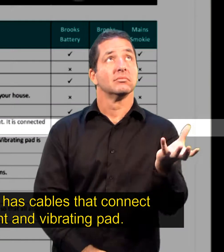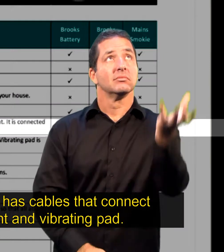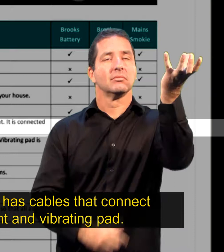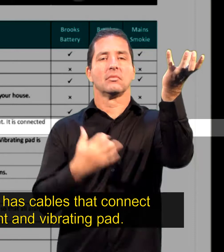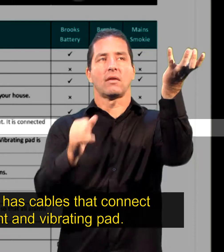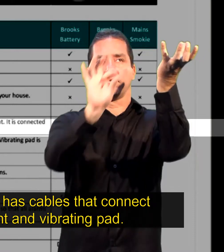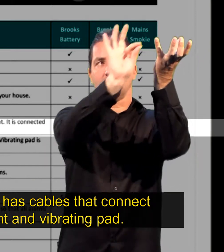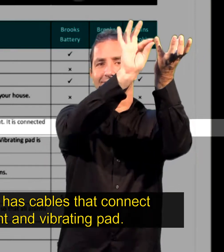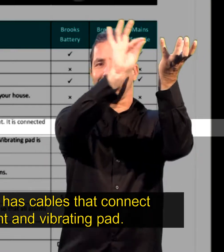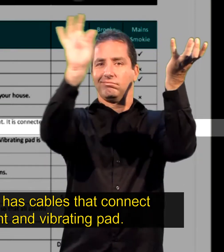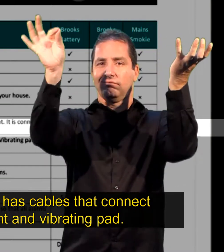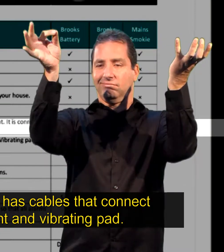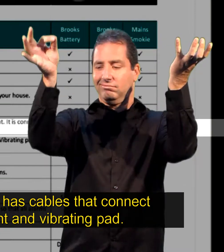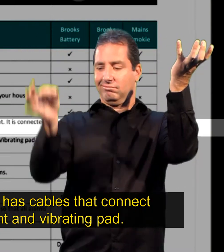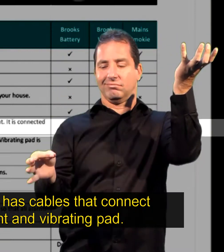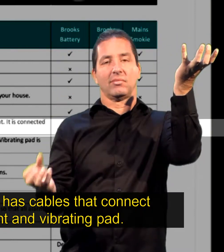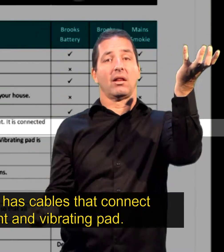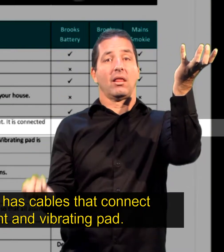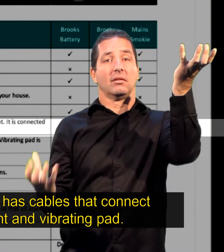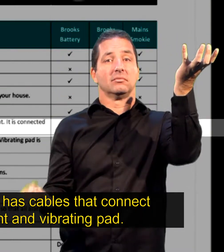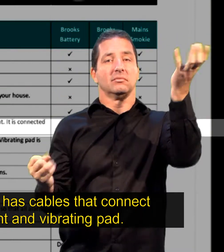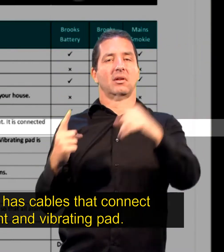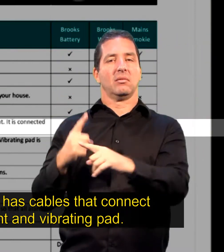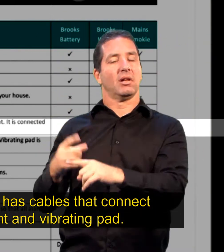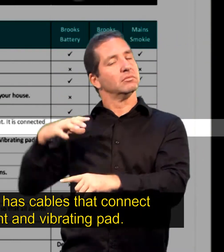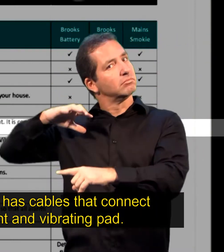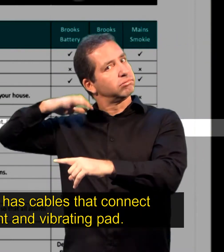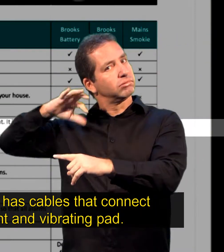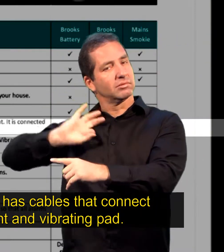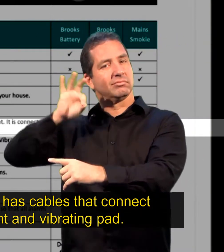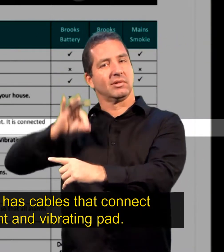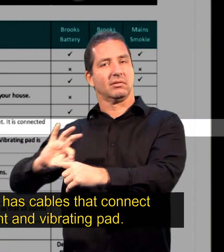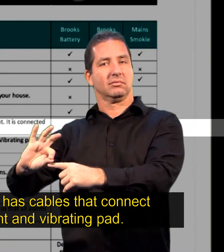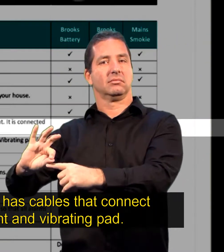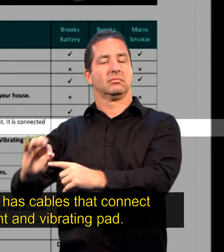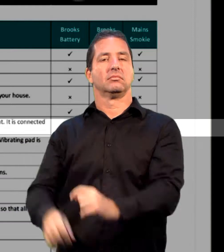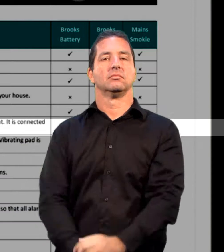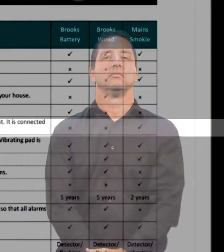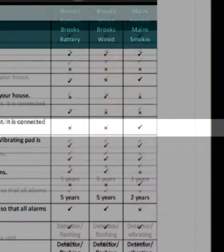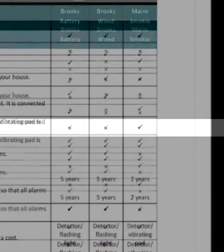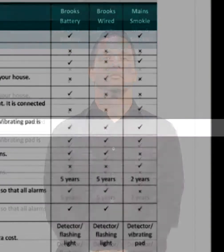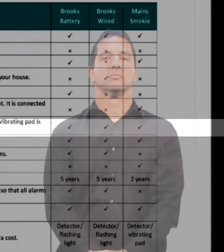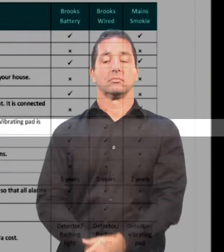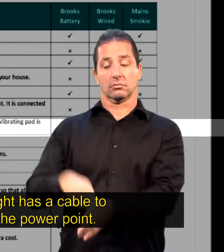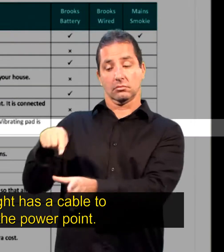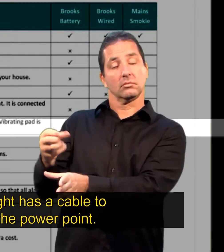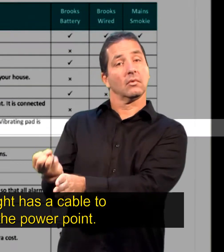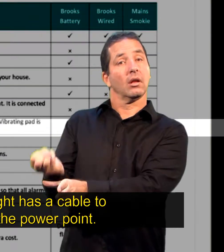The smoke detector has cables that connect to the strobe light and the vibrating pad.